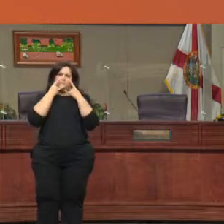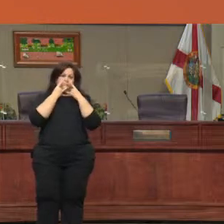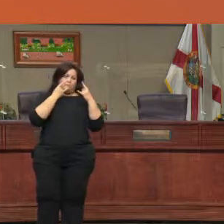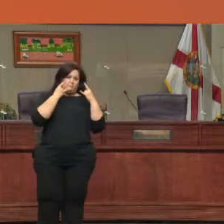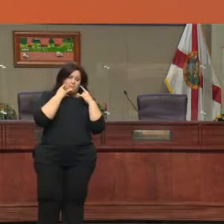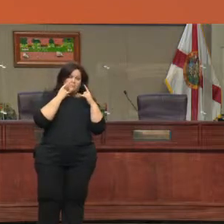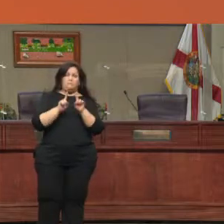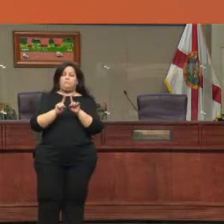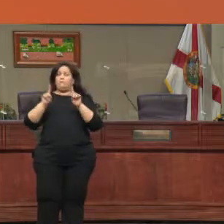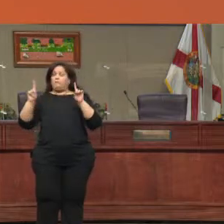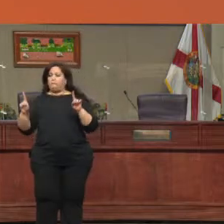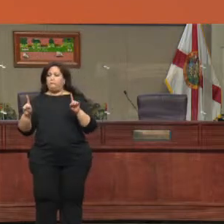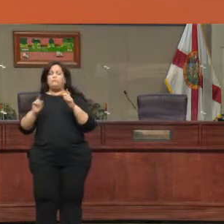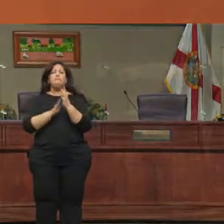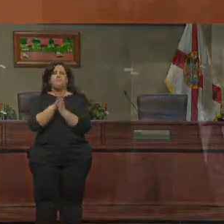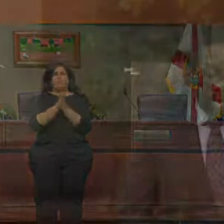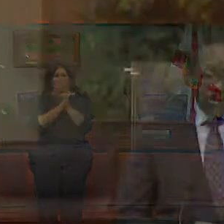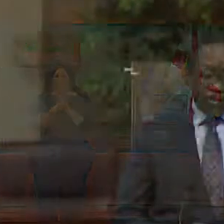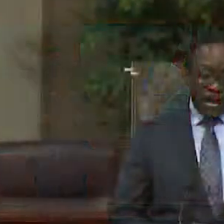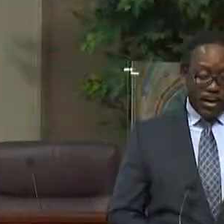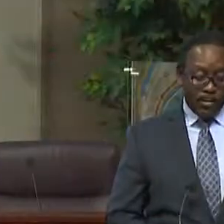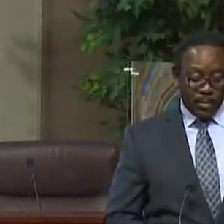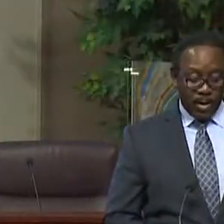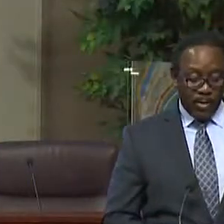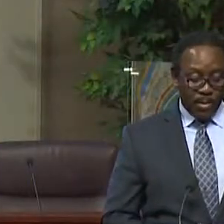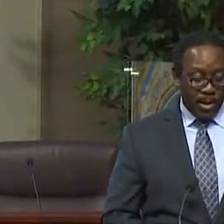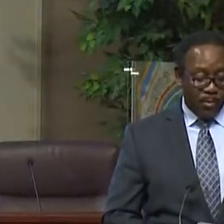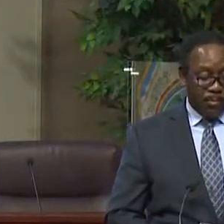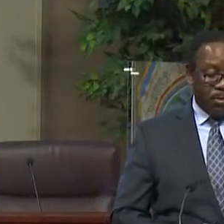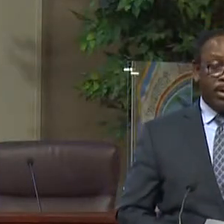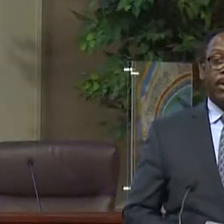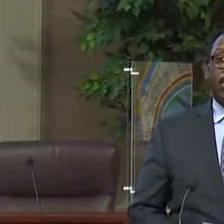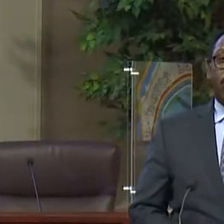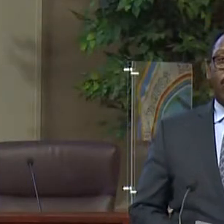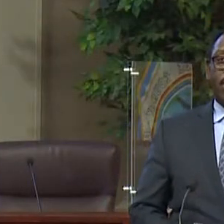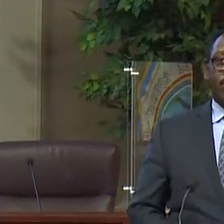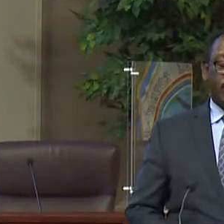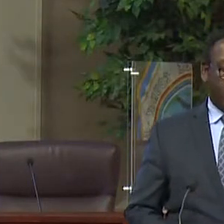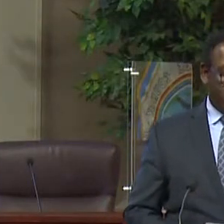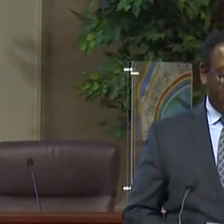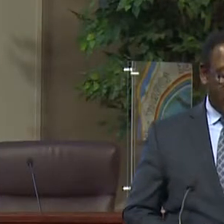precautions. Since the start of the pandemic, there have been a reported